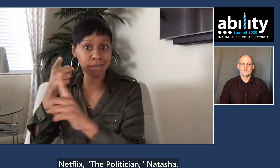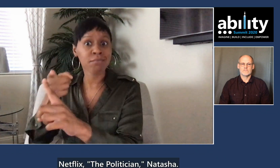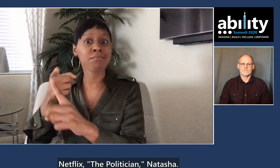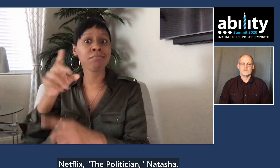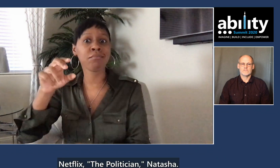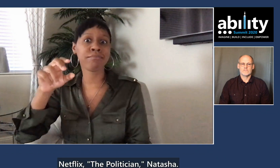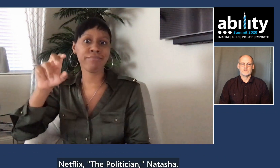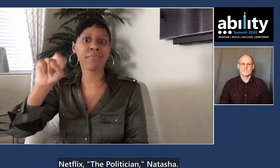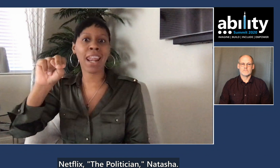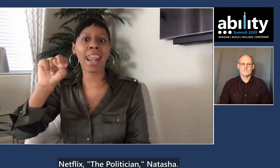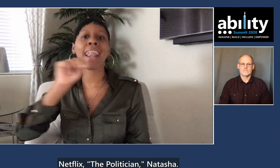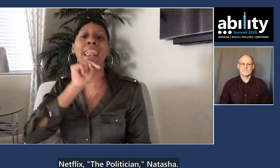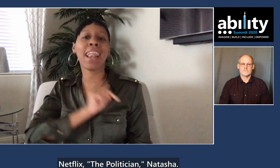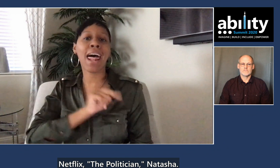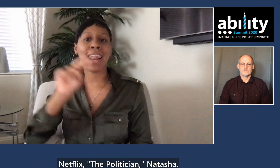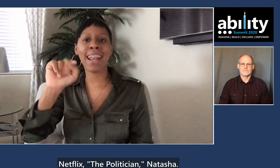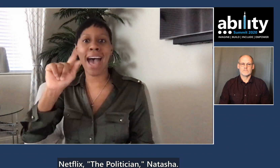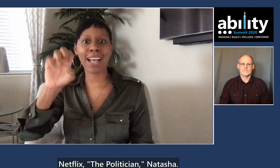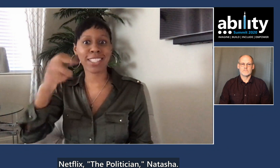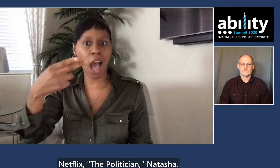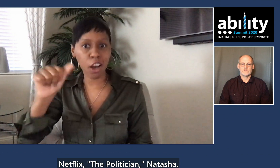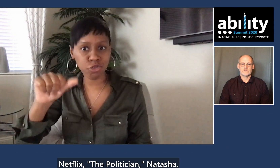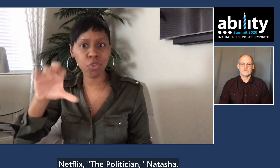Netflix, The Politician.